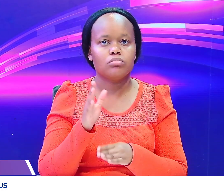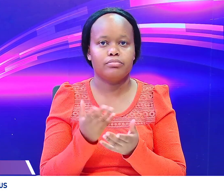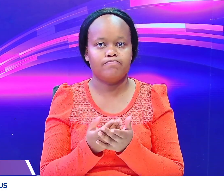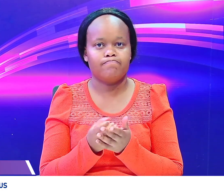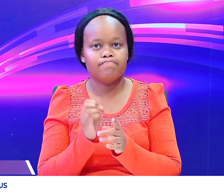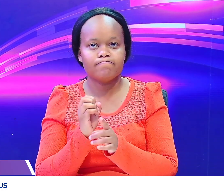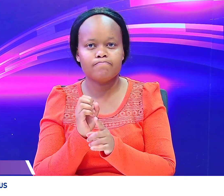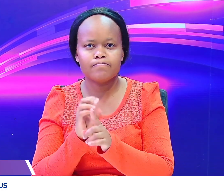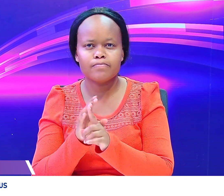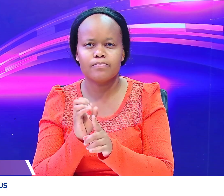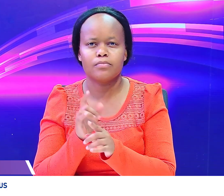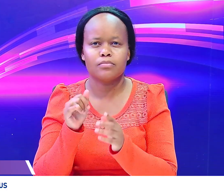draw attention.